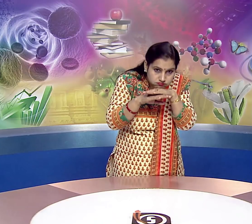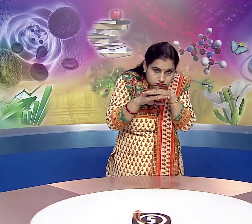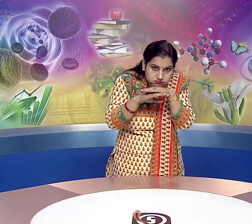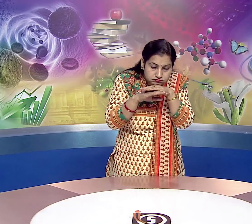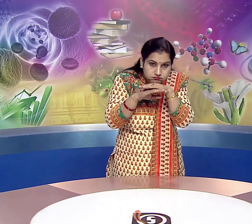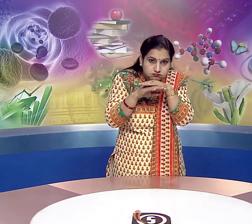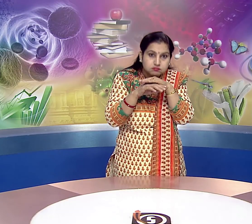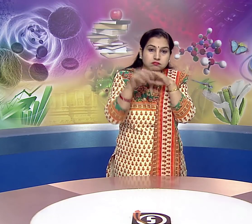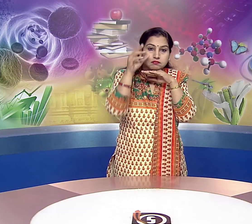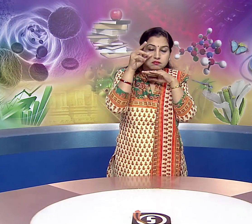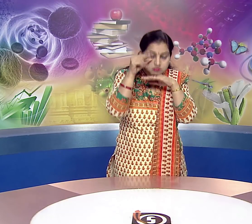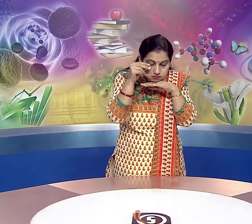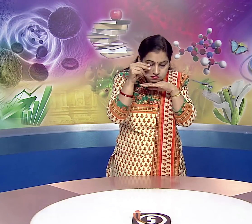and went to sleep.